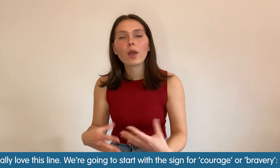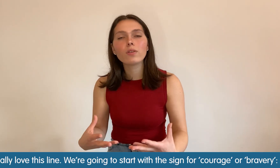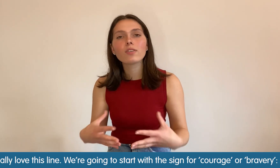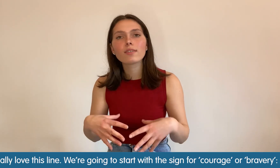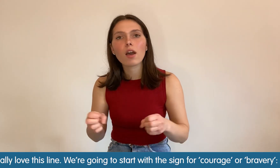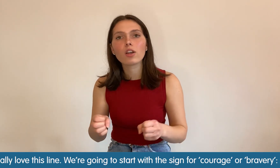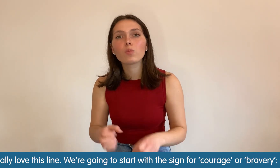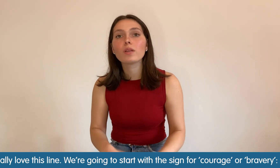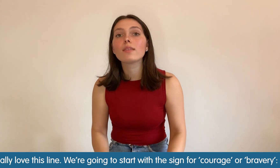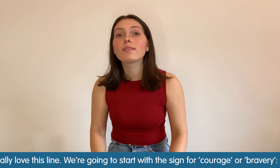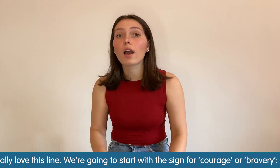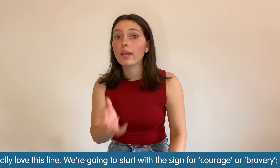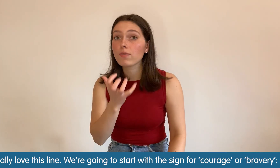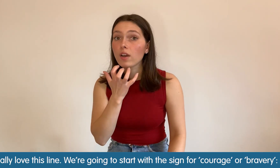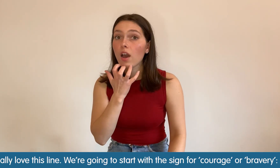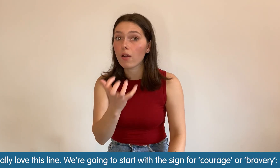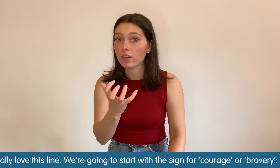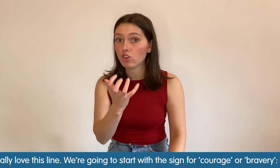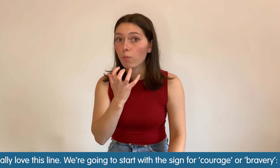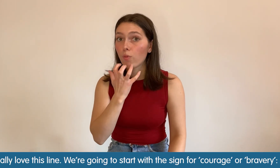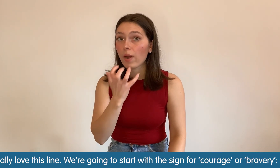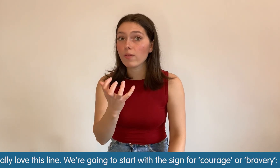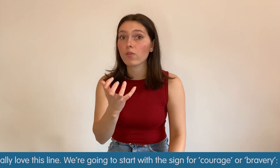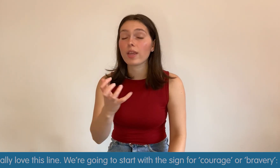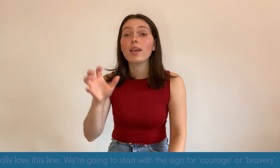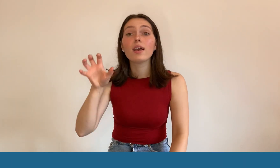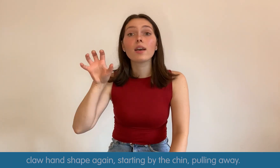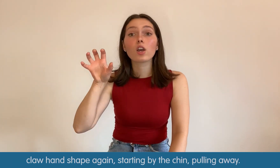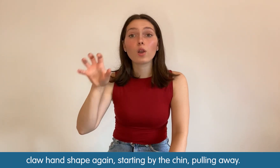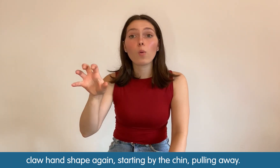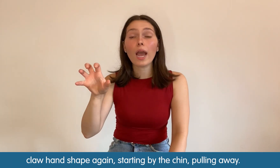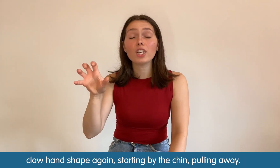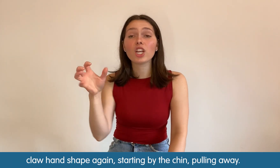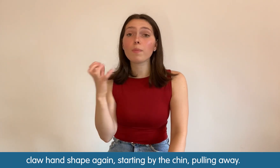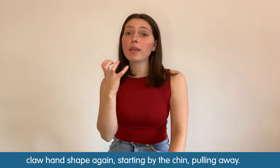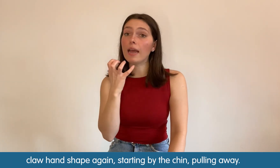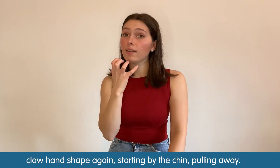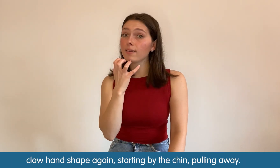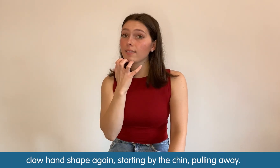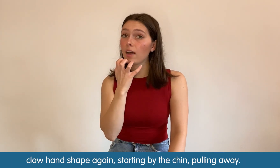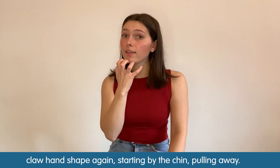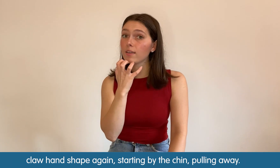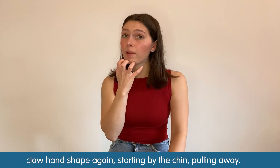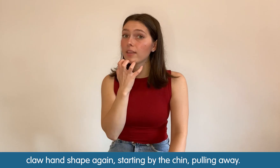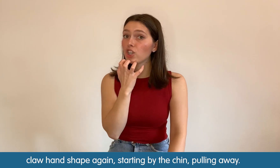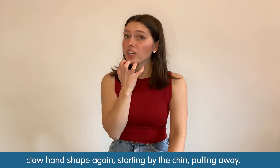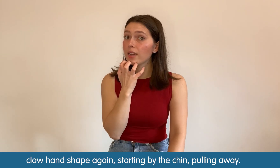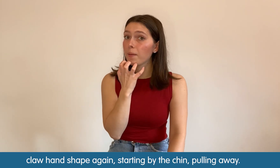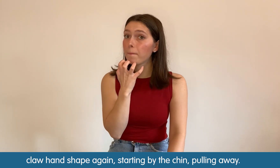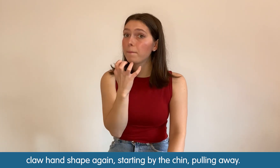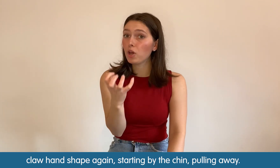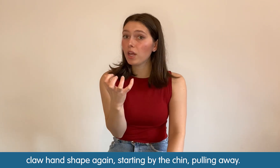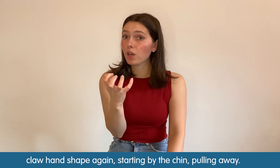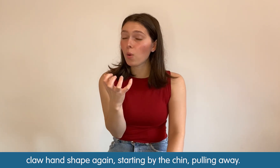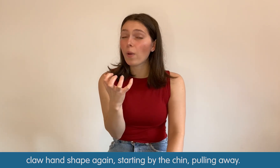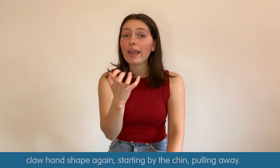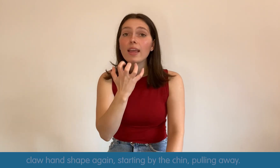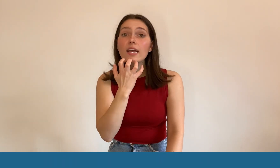to start with the sign for courage or bravery. Claw hand shape again, starting by the chin, pulling away.